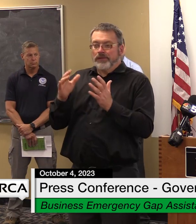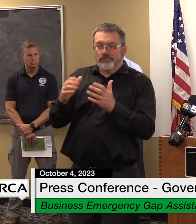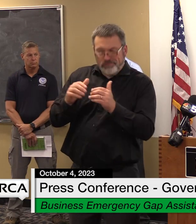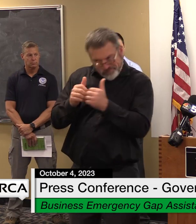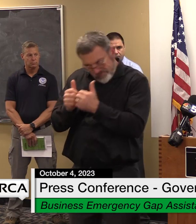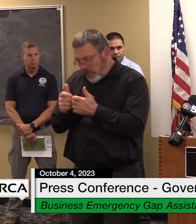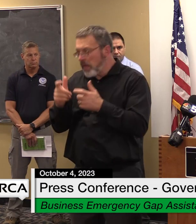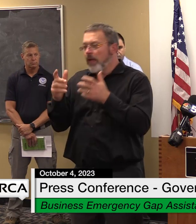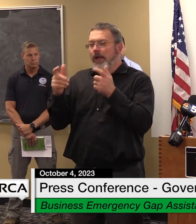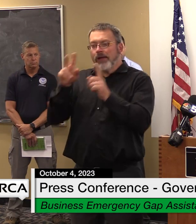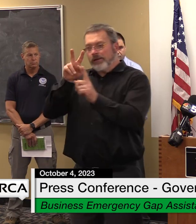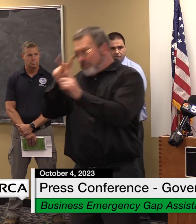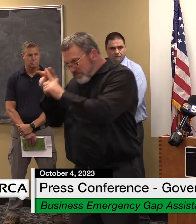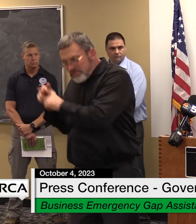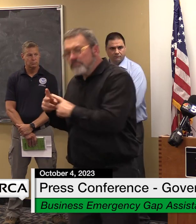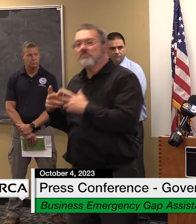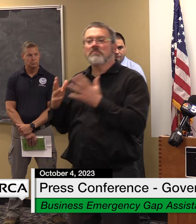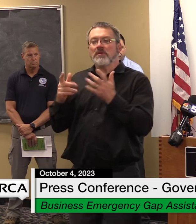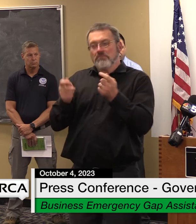need.